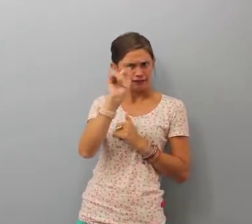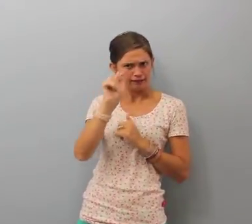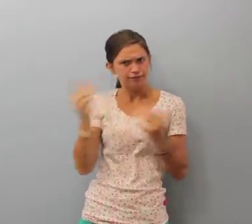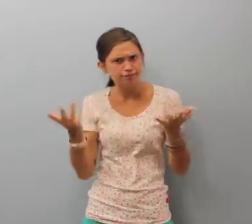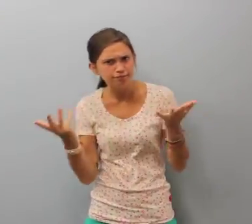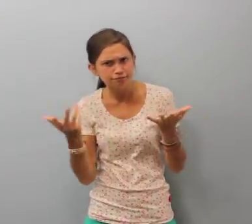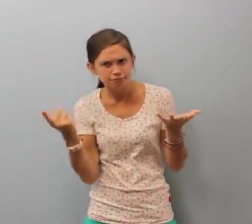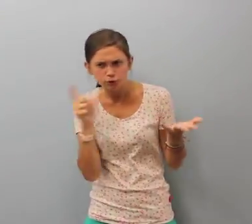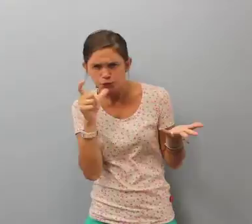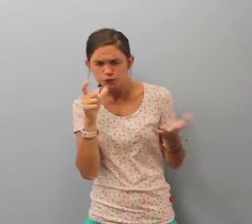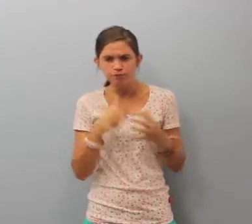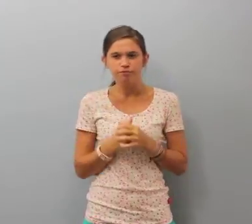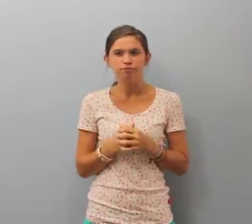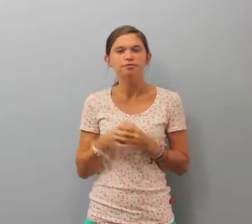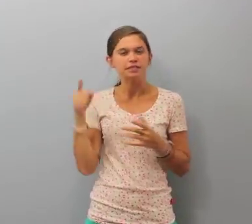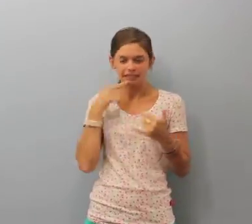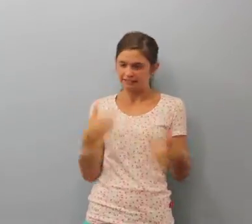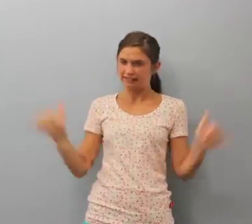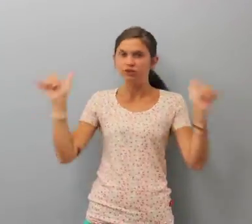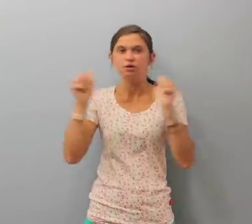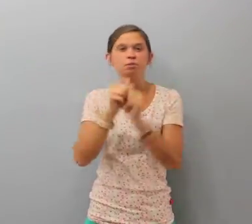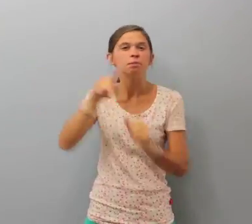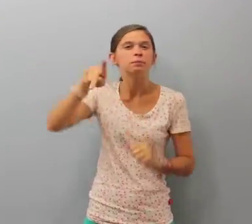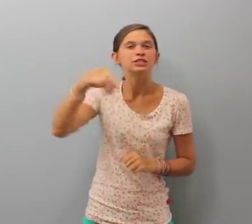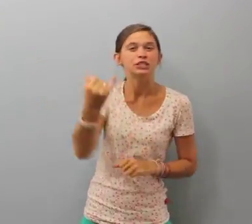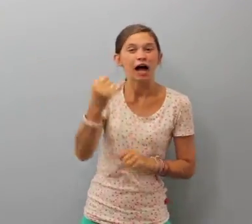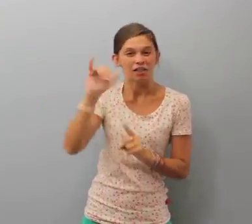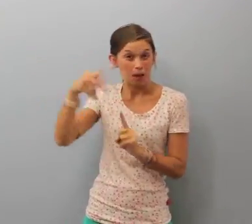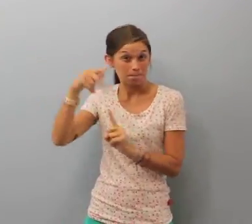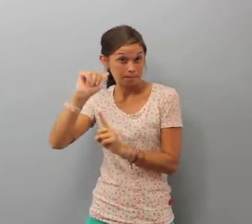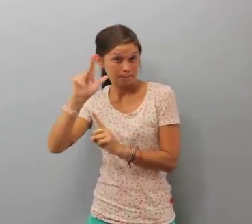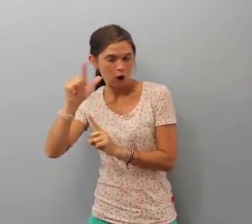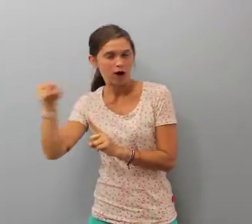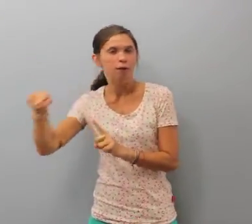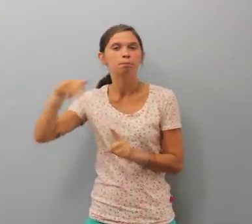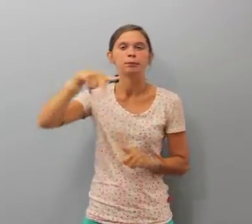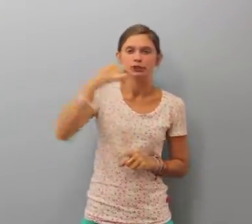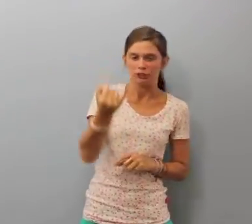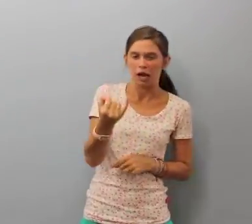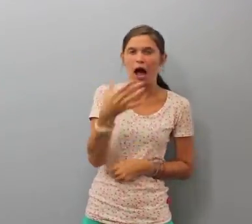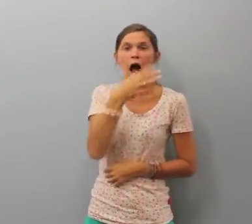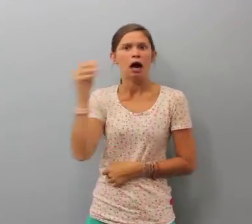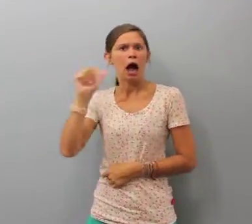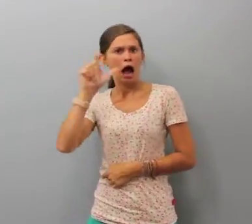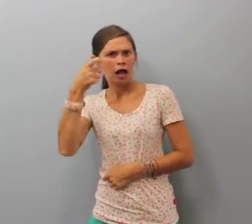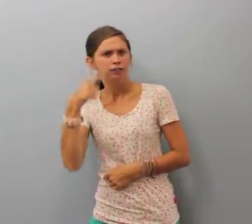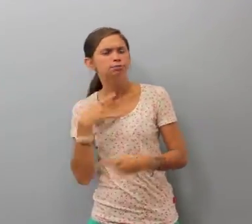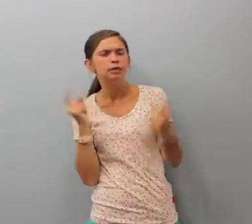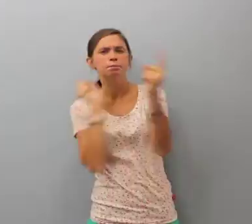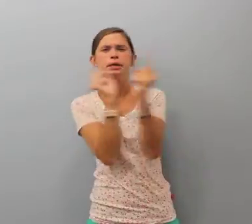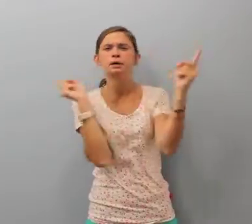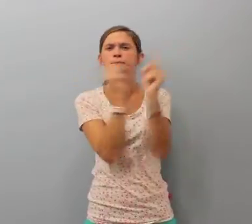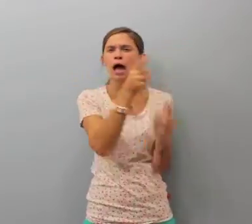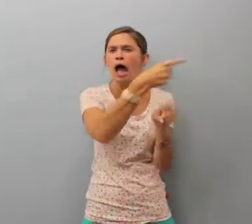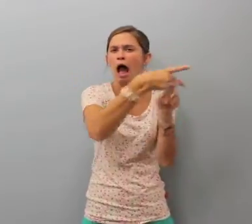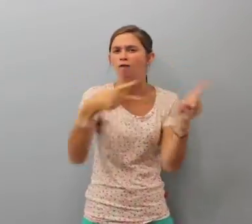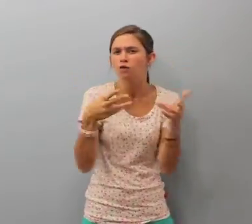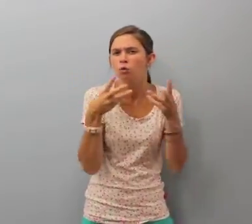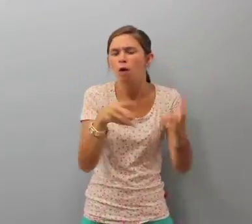Who does he still keep in touch with? Well, he still keeps in touch with Paul, like I said. We call him PJ, and Alex.